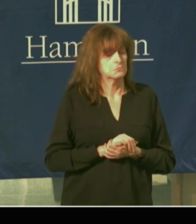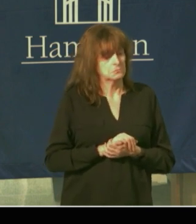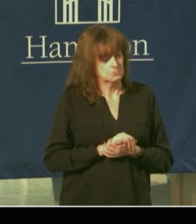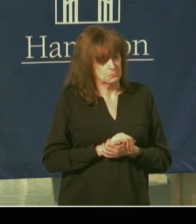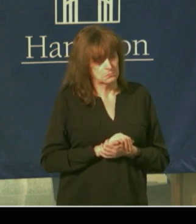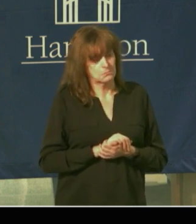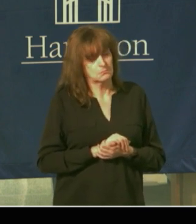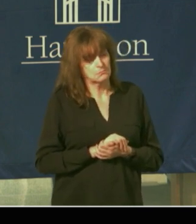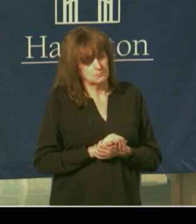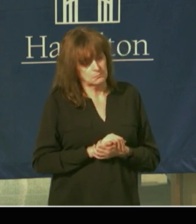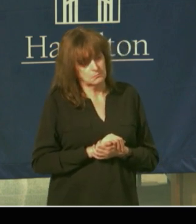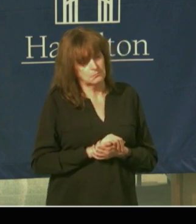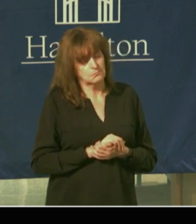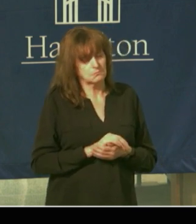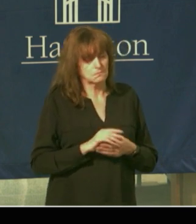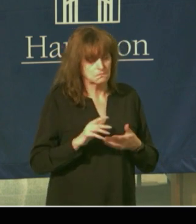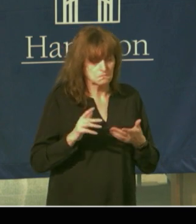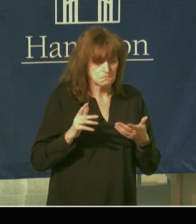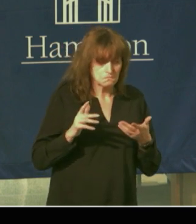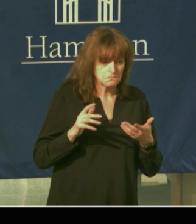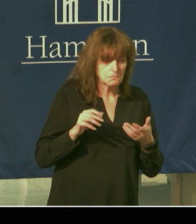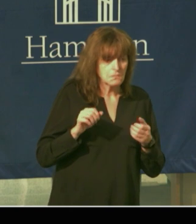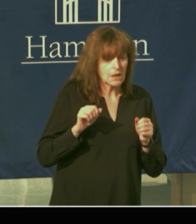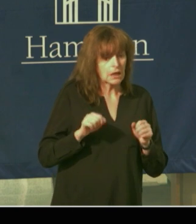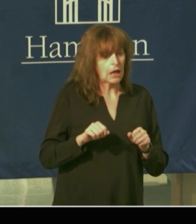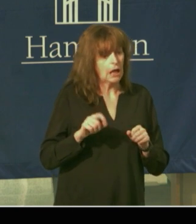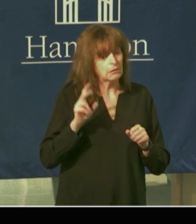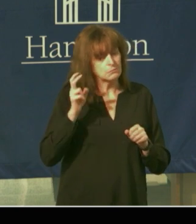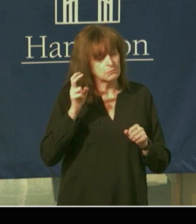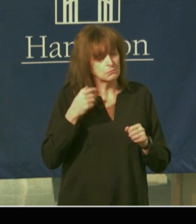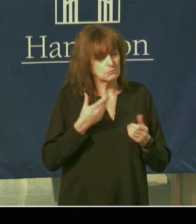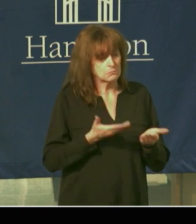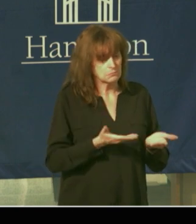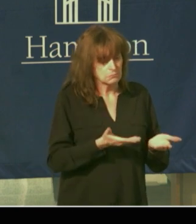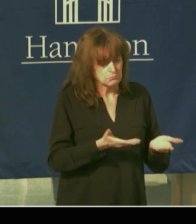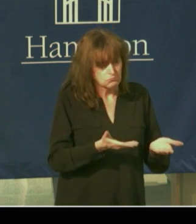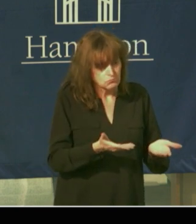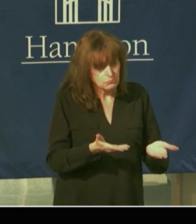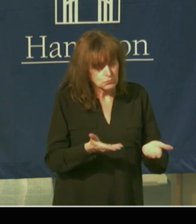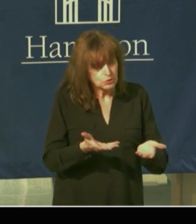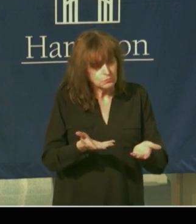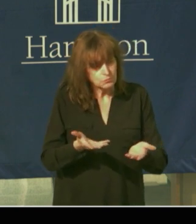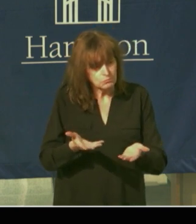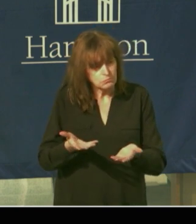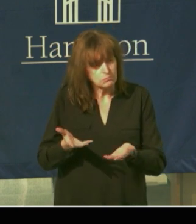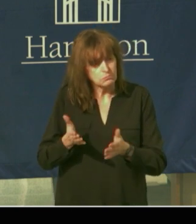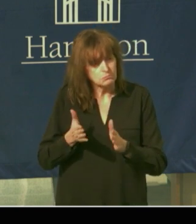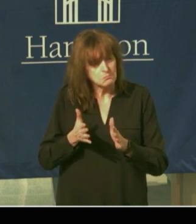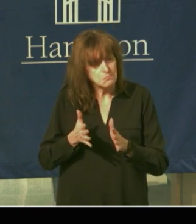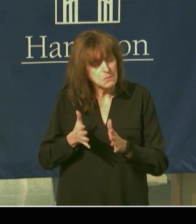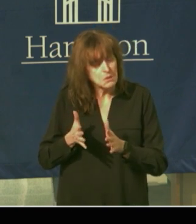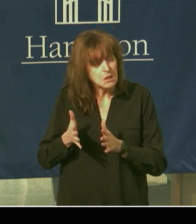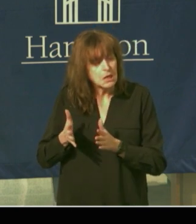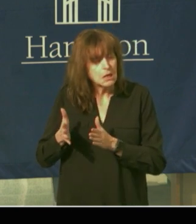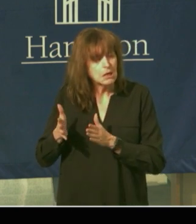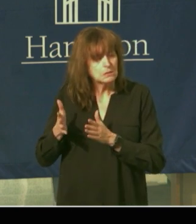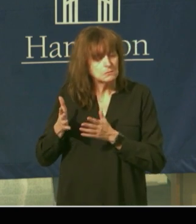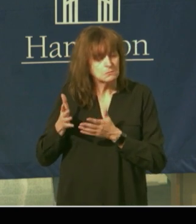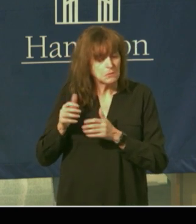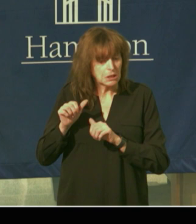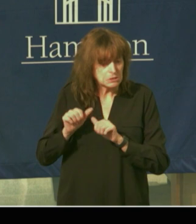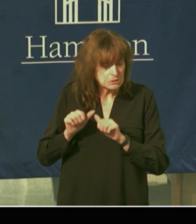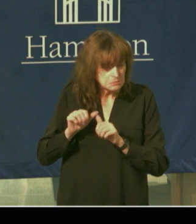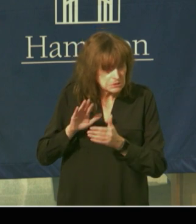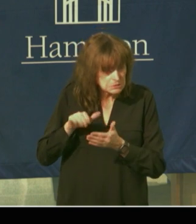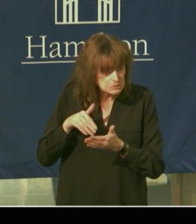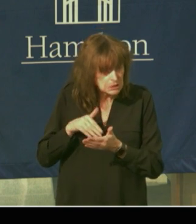as a warm handover. In other words, we want it to be as controlled as possible so that we can arrange with one of the assessment centers, give the